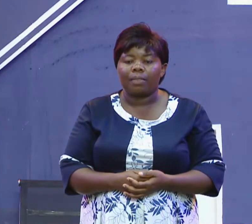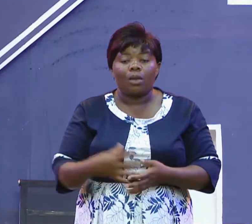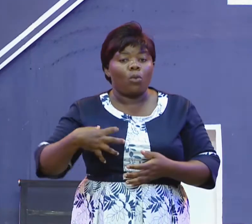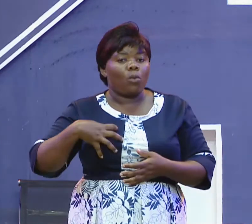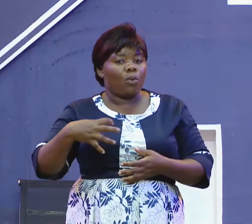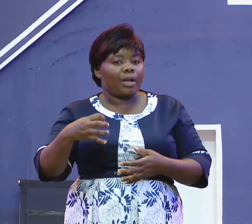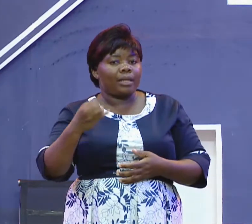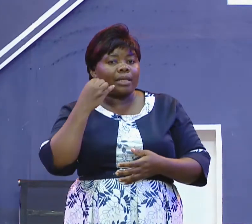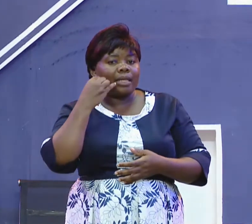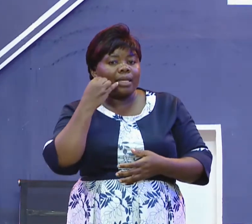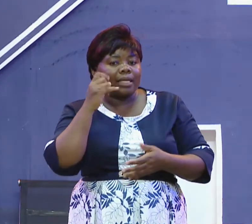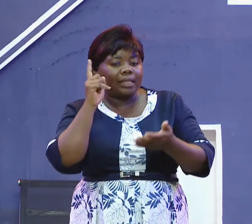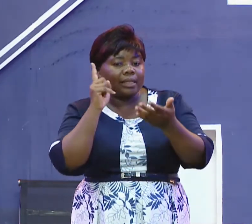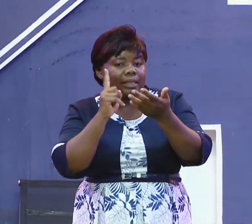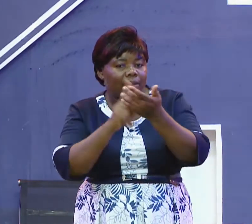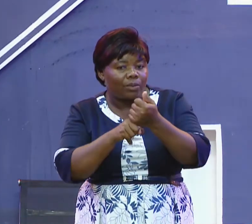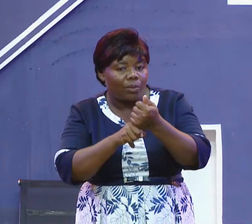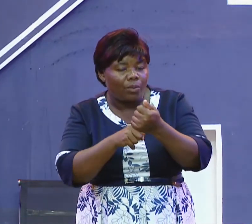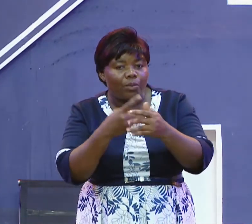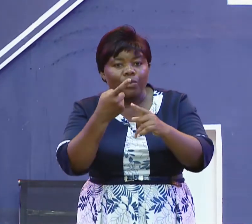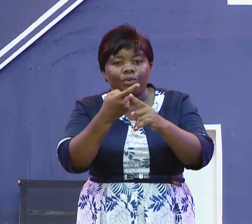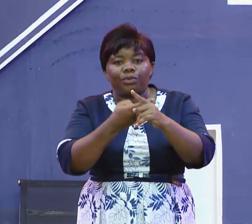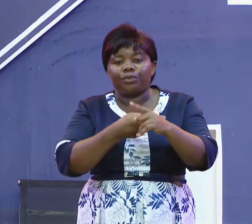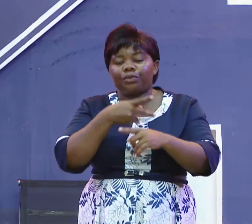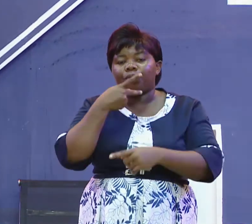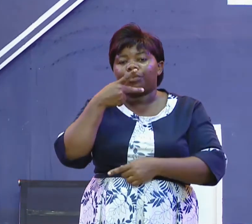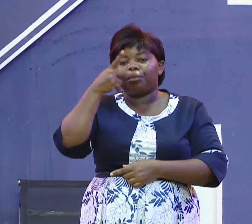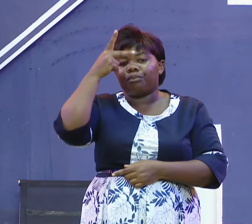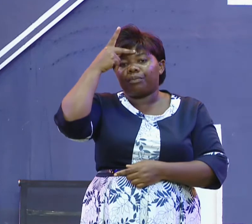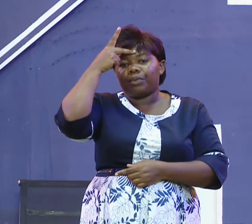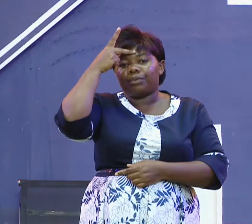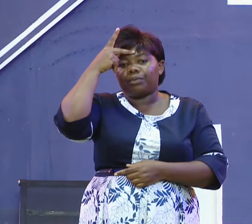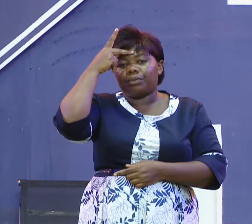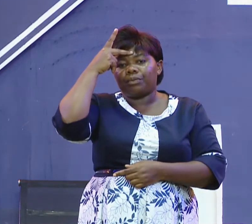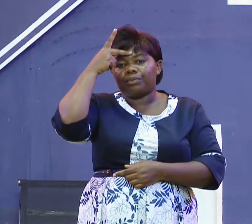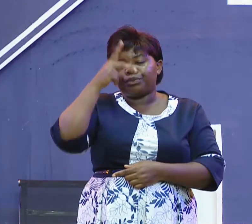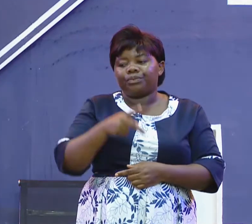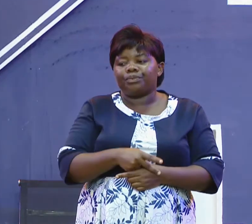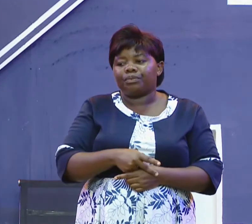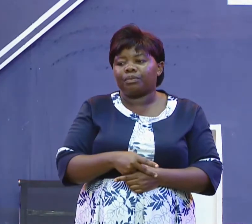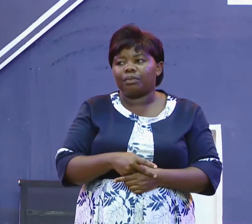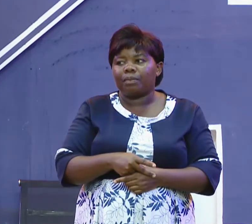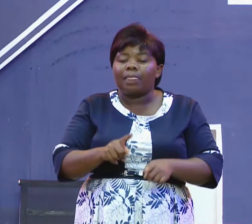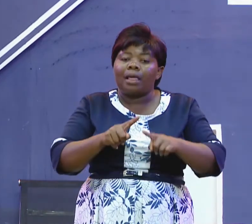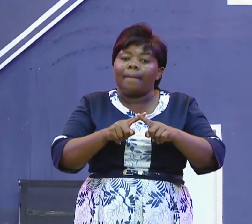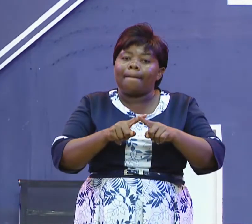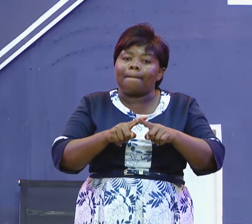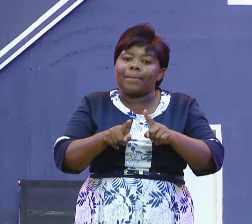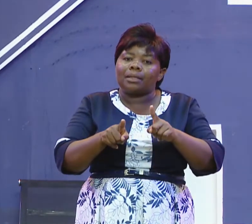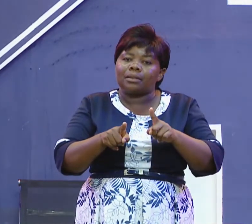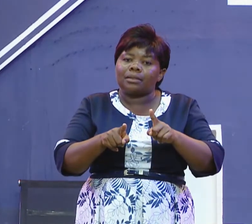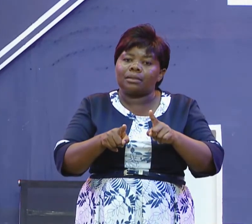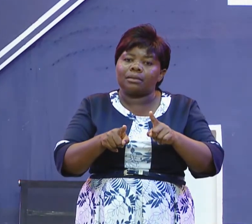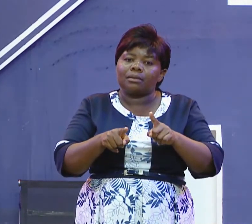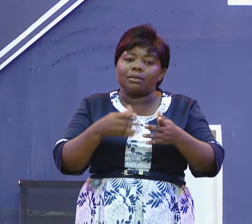Wealth is got from parents. Ebyobugagga bifunibwa okuva mu bazadde. Bunayo omukyalo omulungi